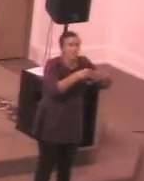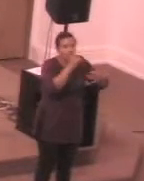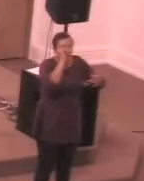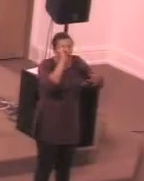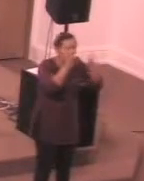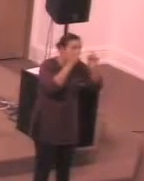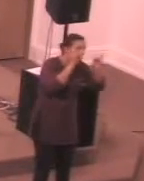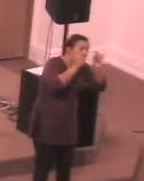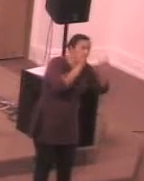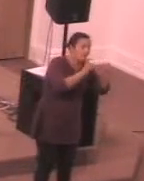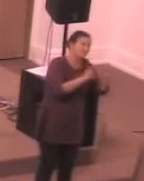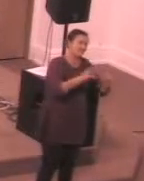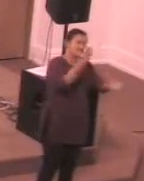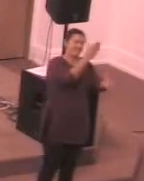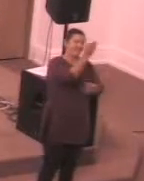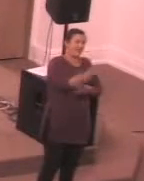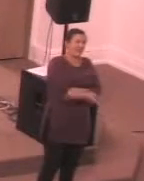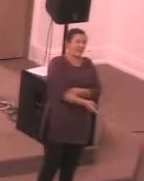unshakable, you're